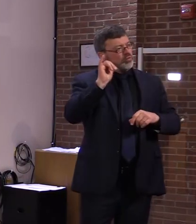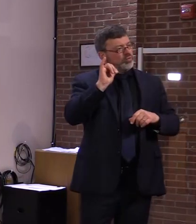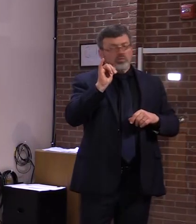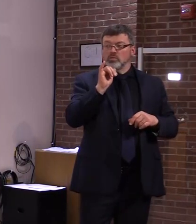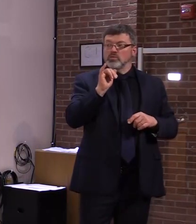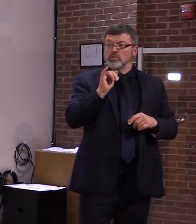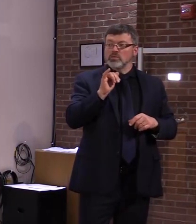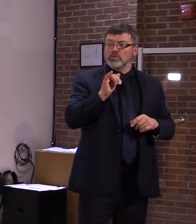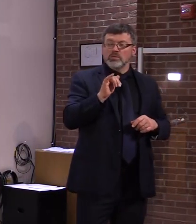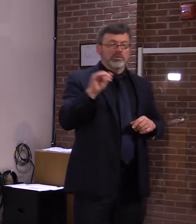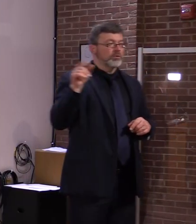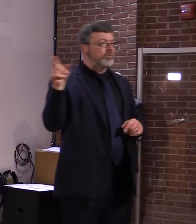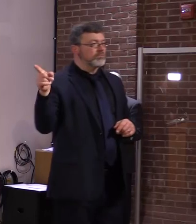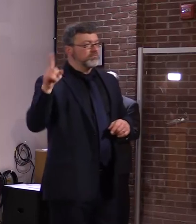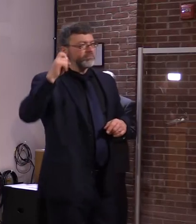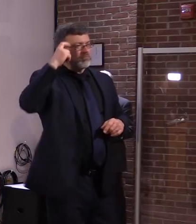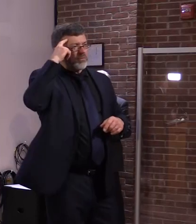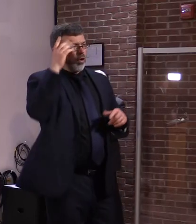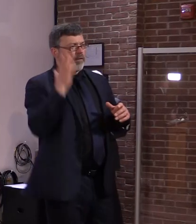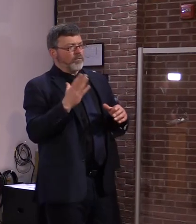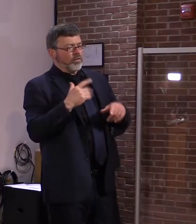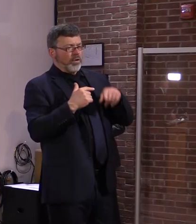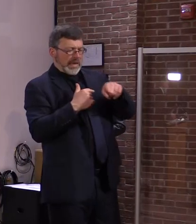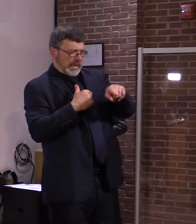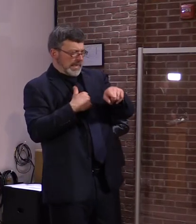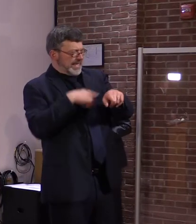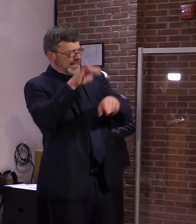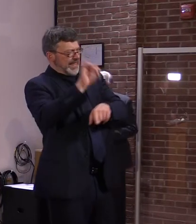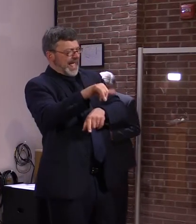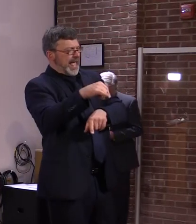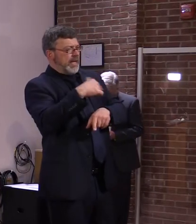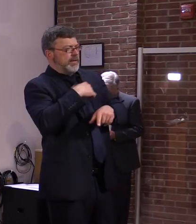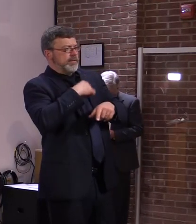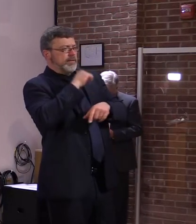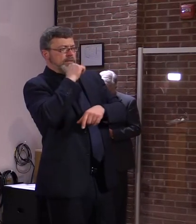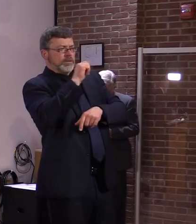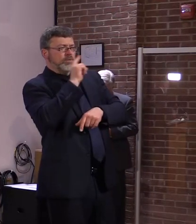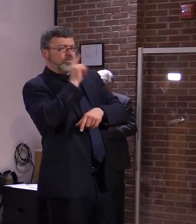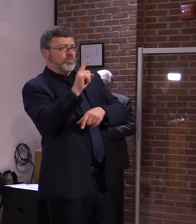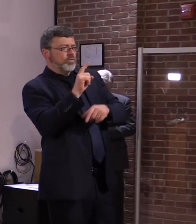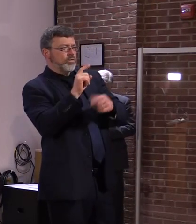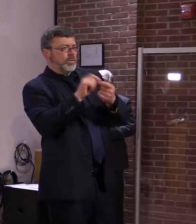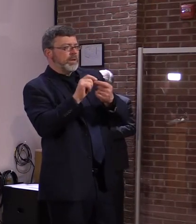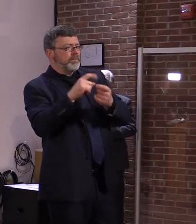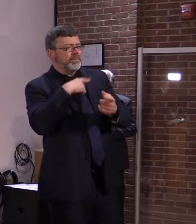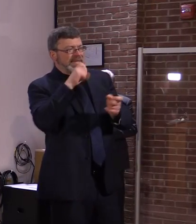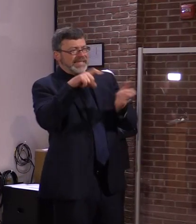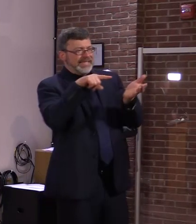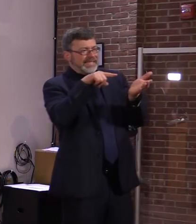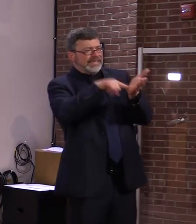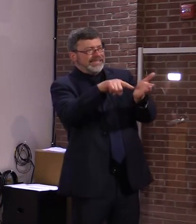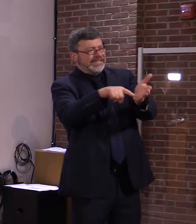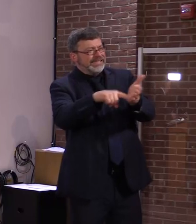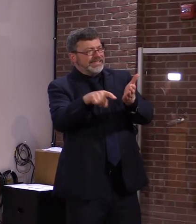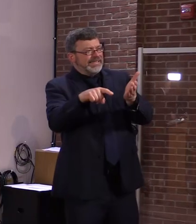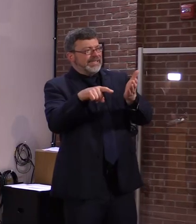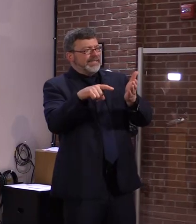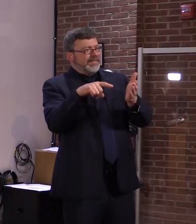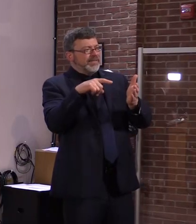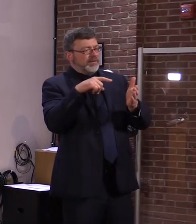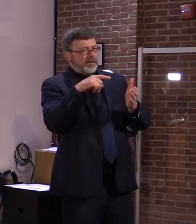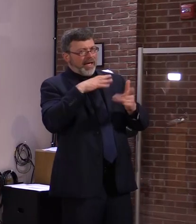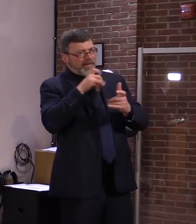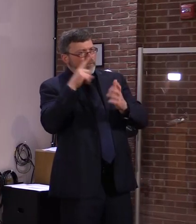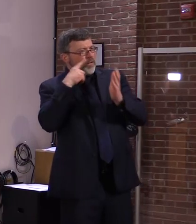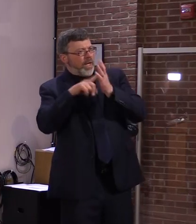some legislation to the legislature to consider in terms of some of this. So I'm not,